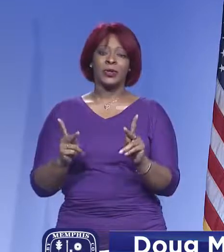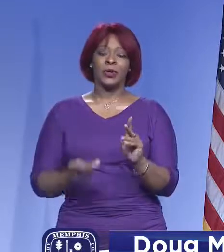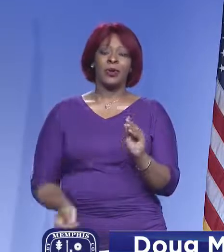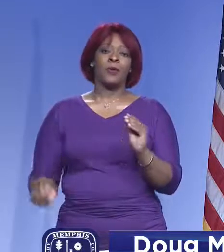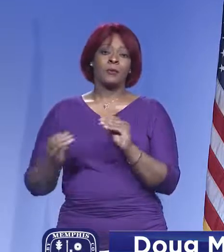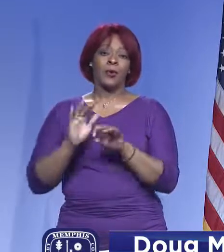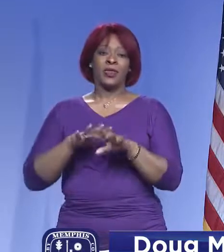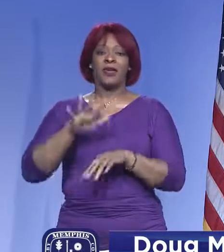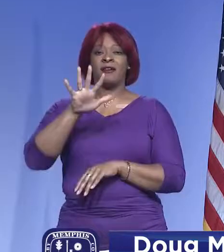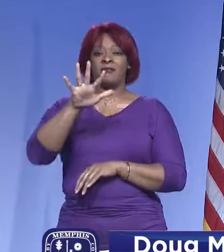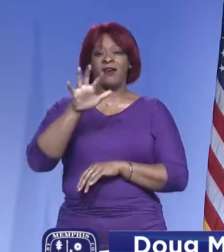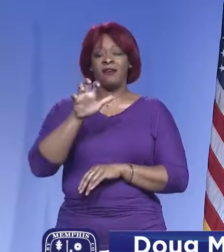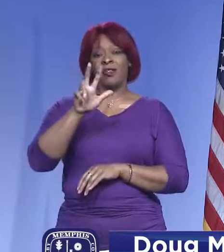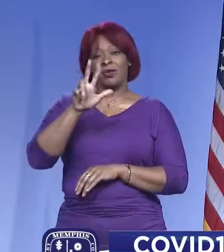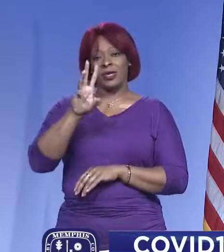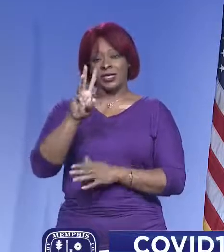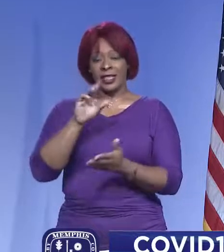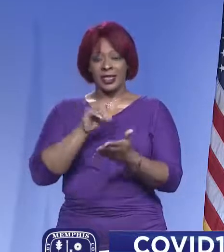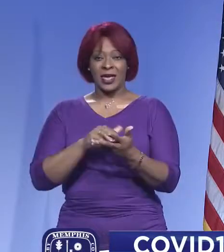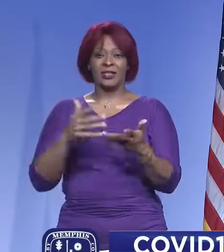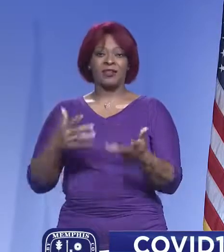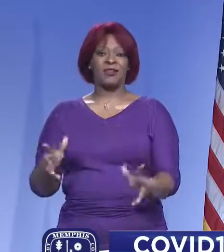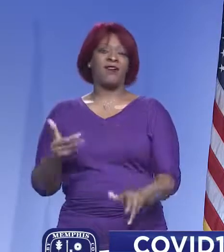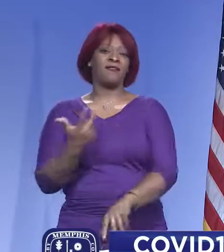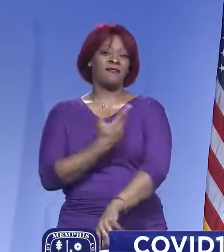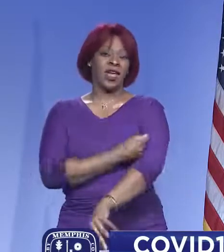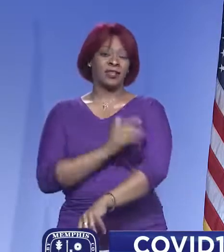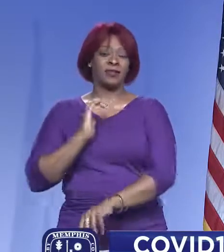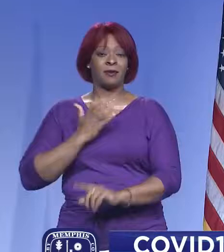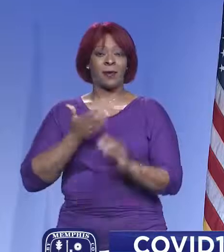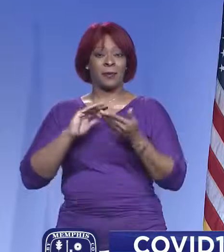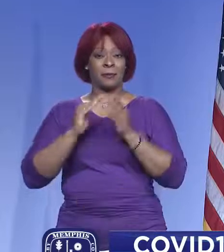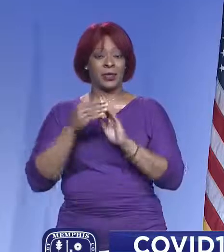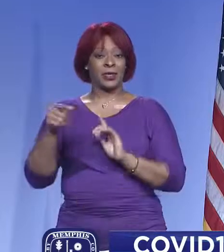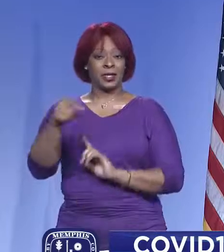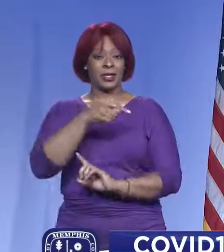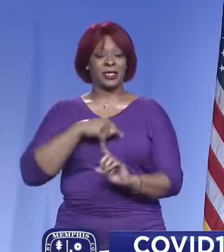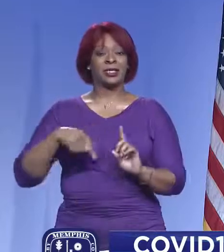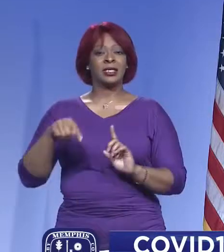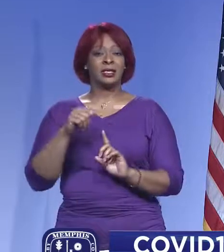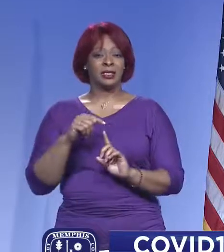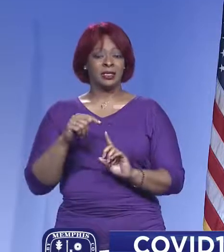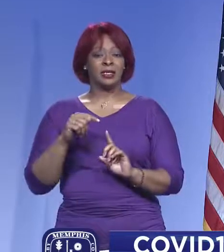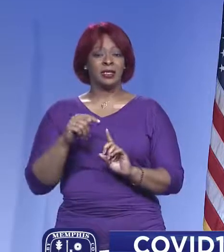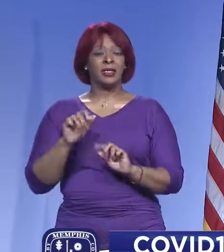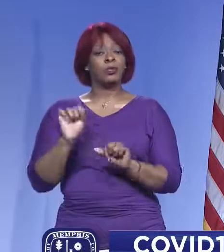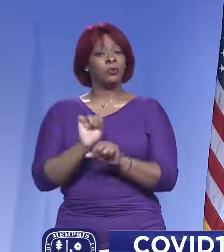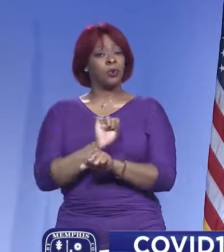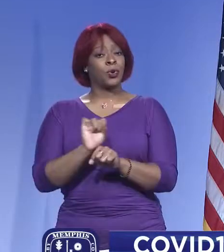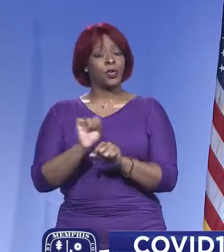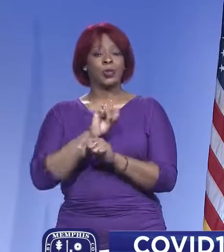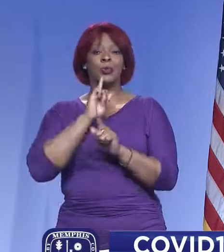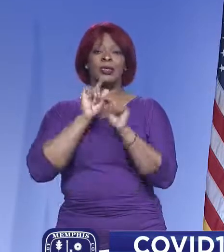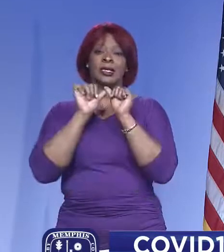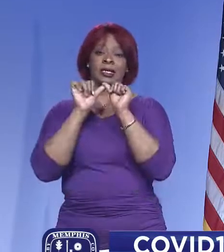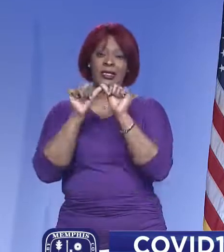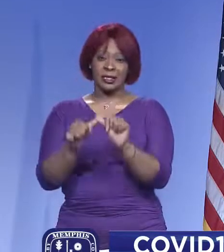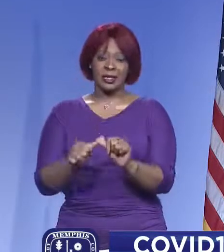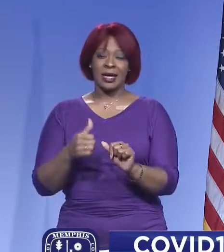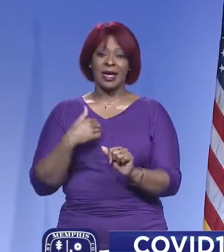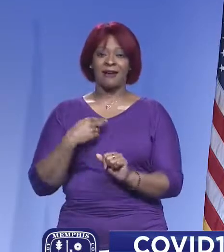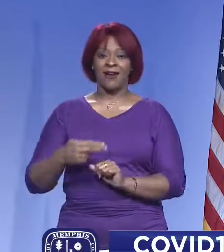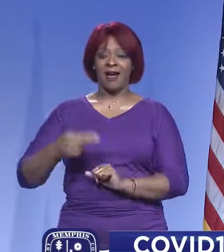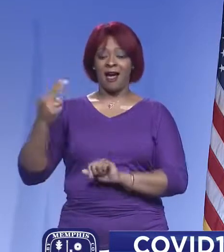than 536,000 vaccines here in the community. And the work continues. We still have a very